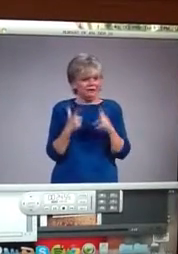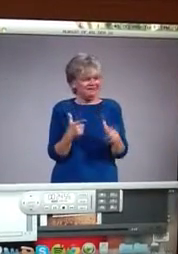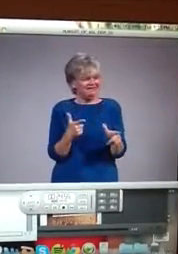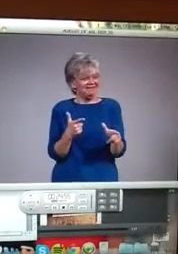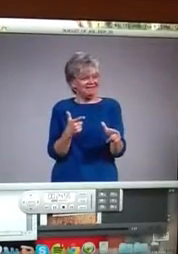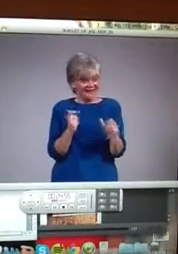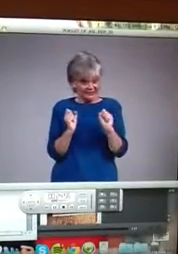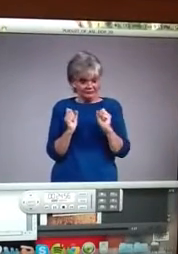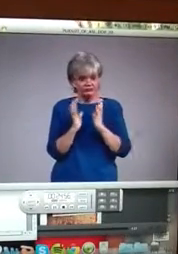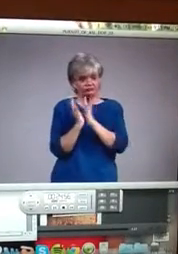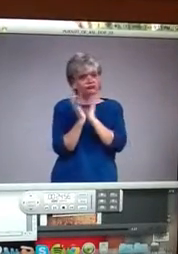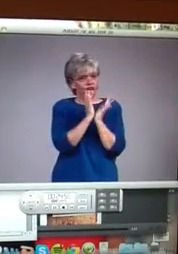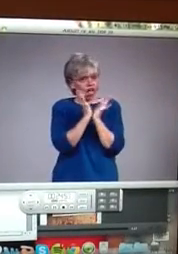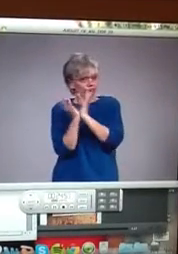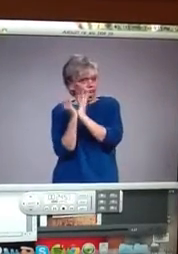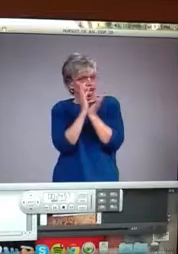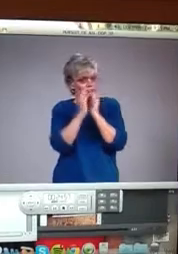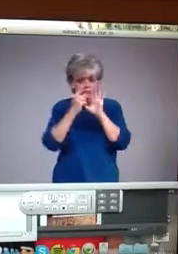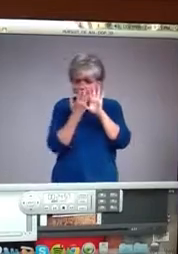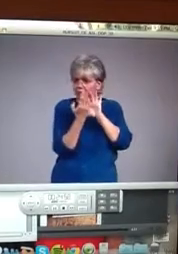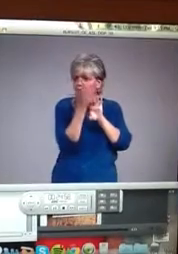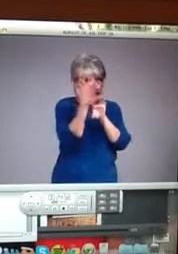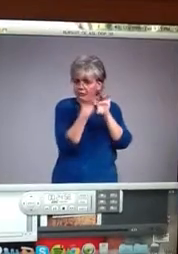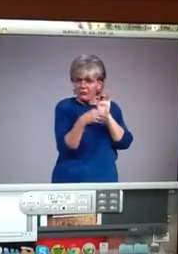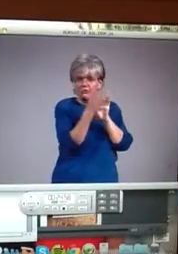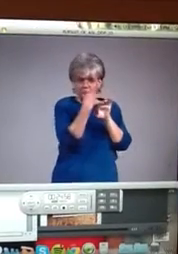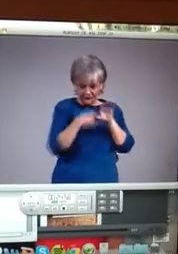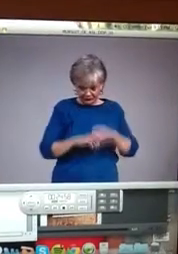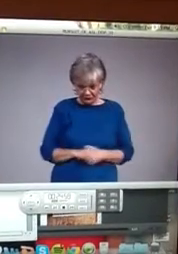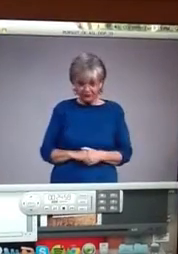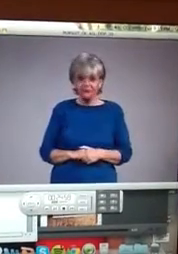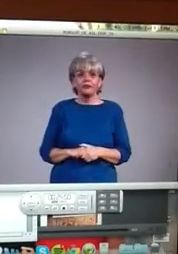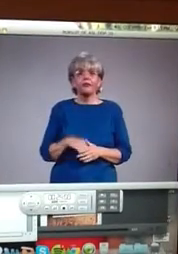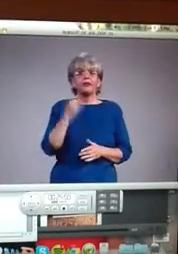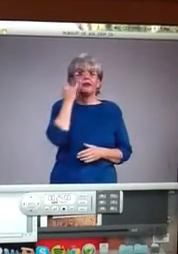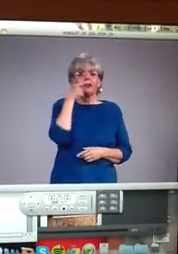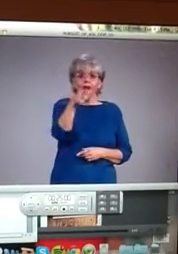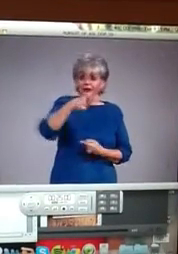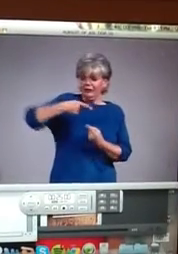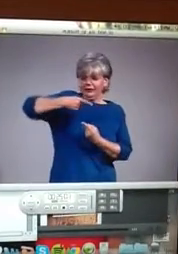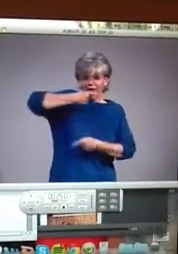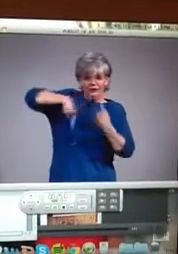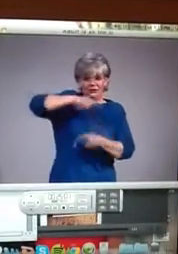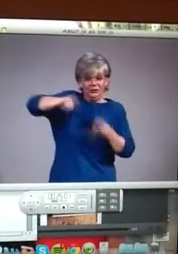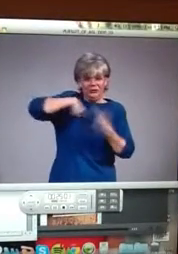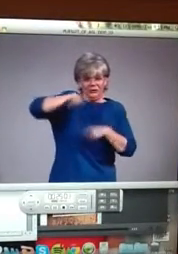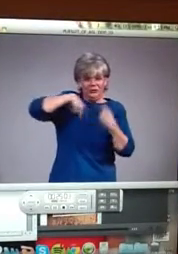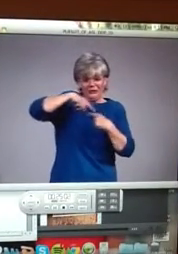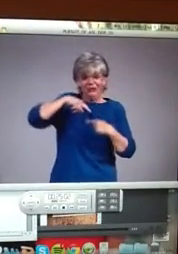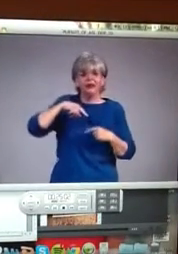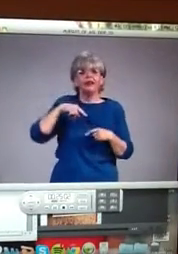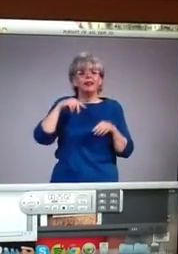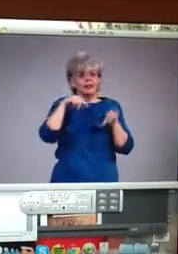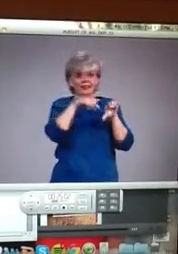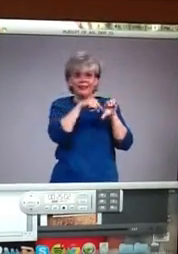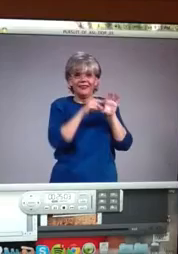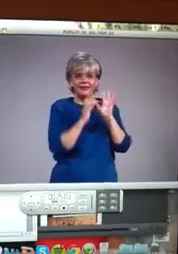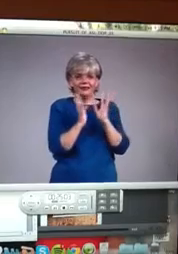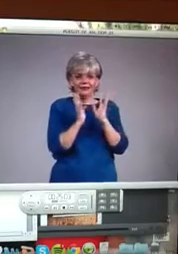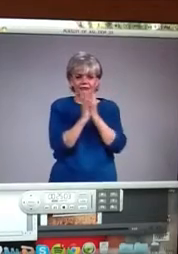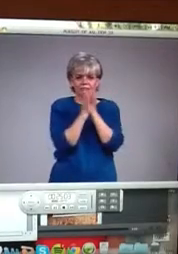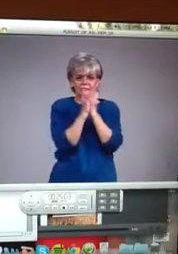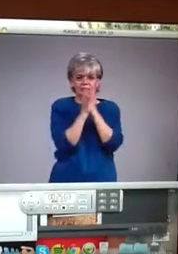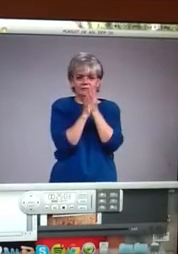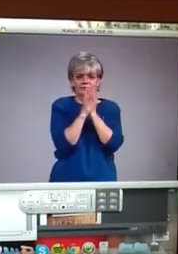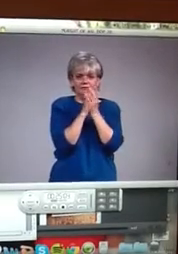in, and it'll disrupt those hairs moving that liquid around, and then it moves